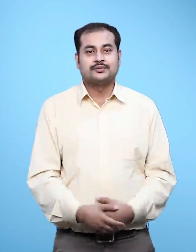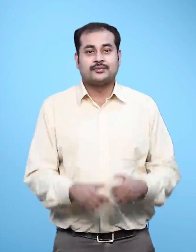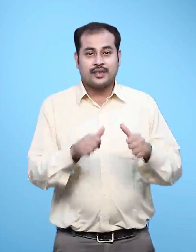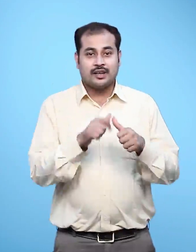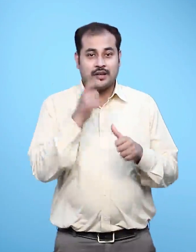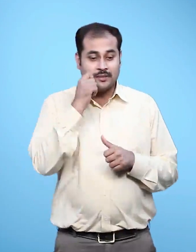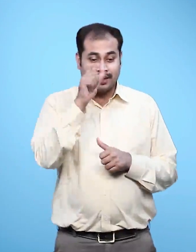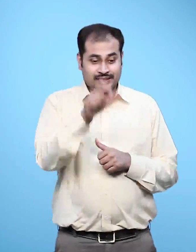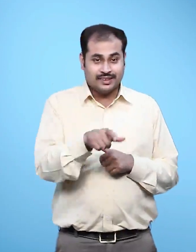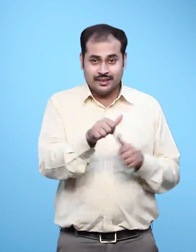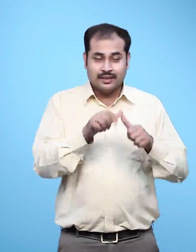Anish got a jug.